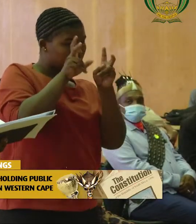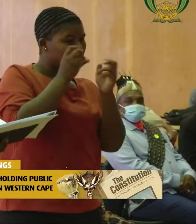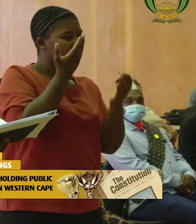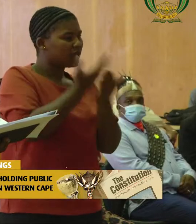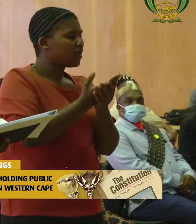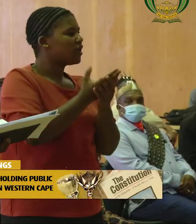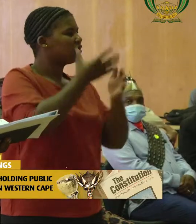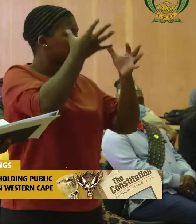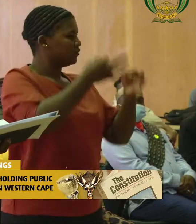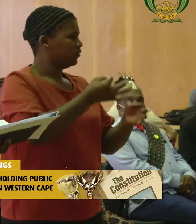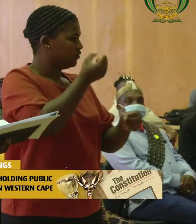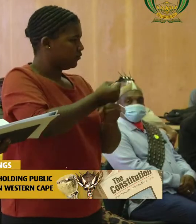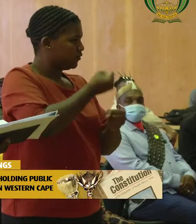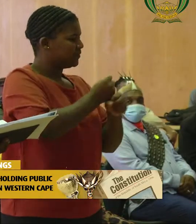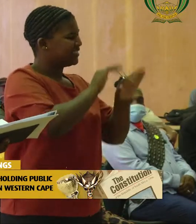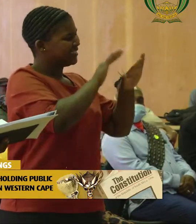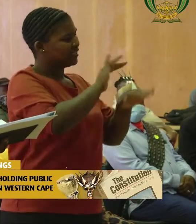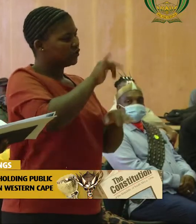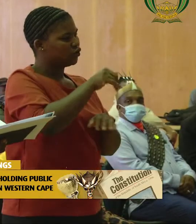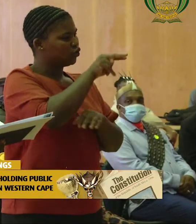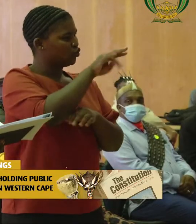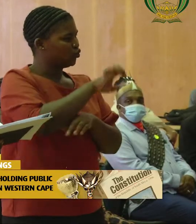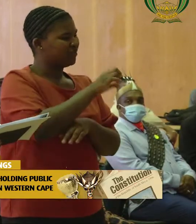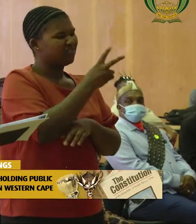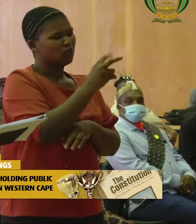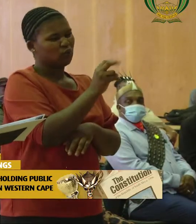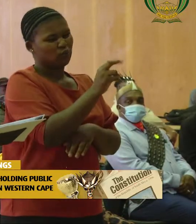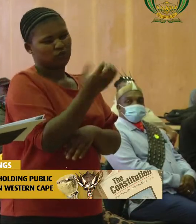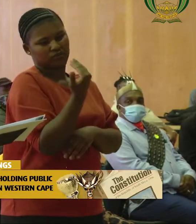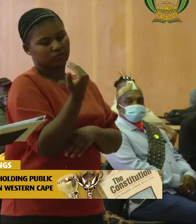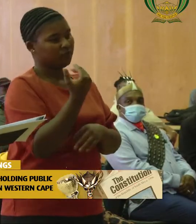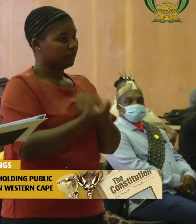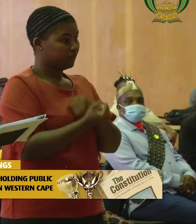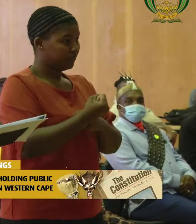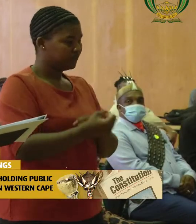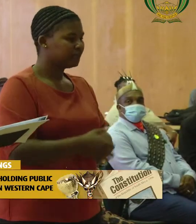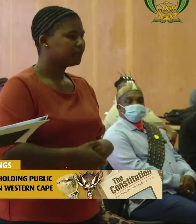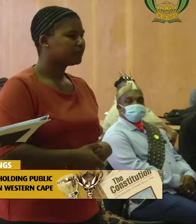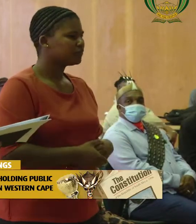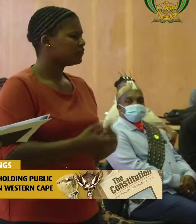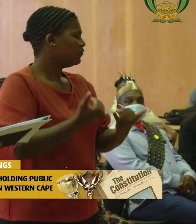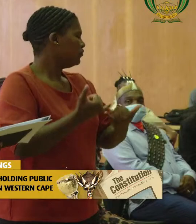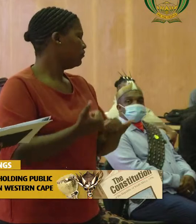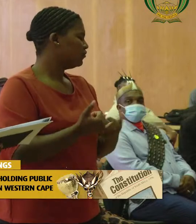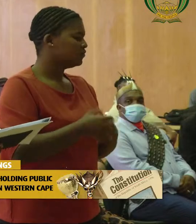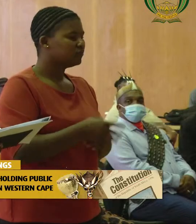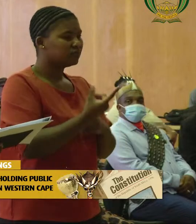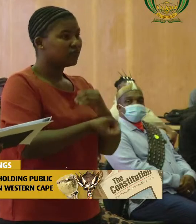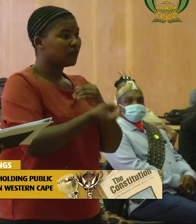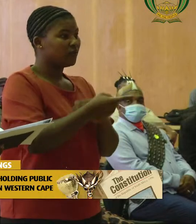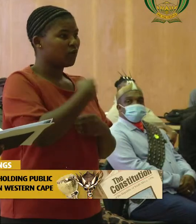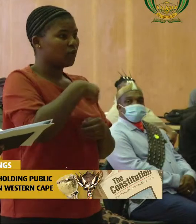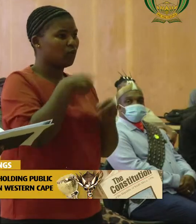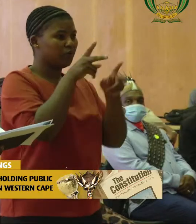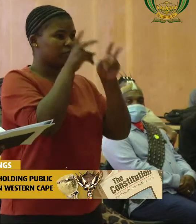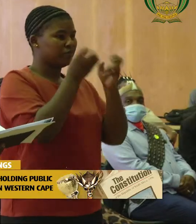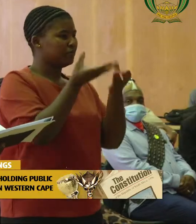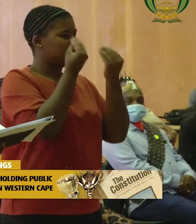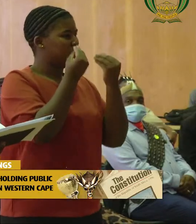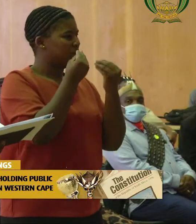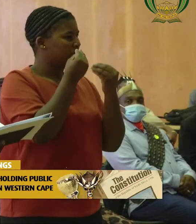in the 10th of June in 2020. As a result, because of we received the information